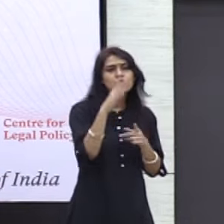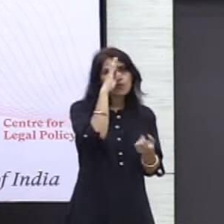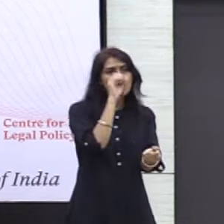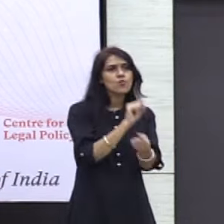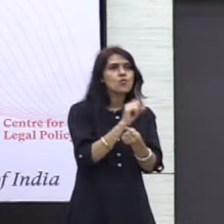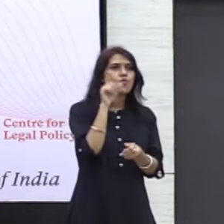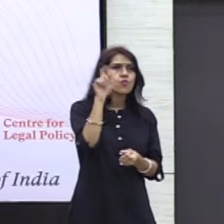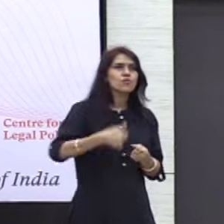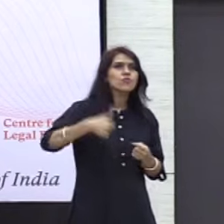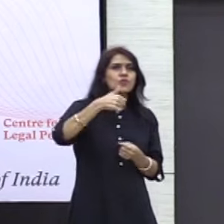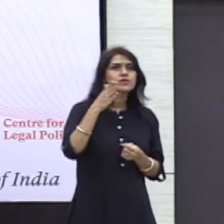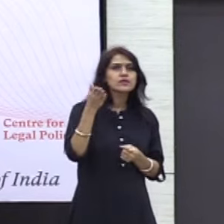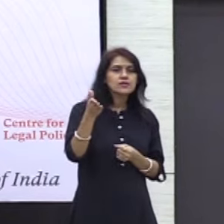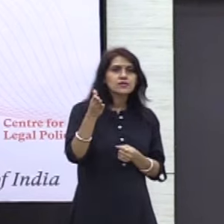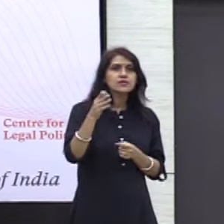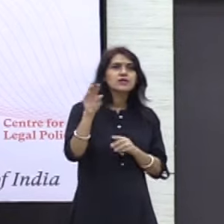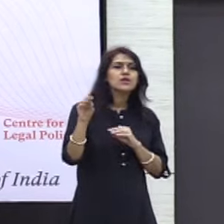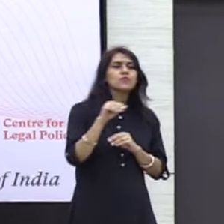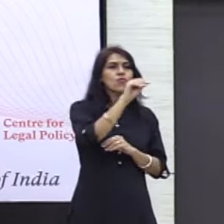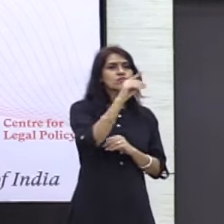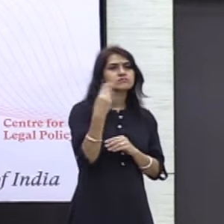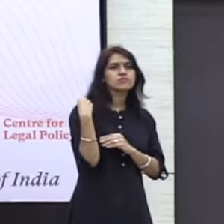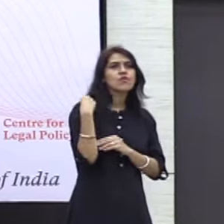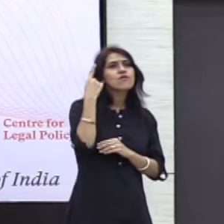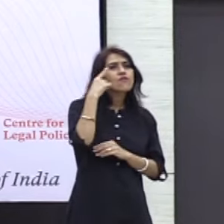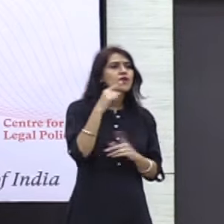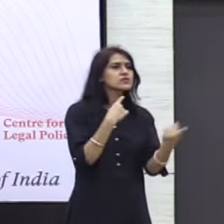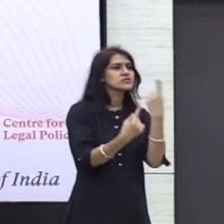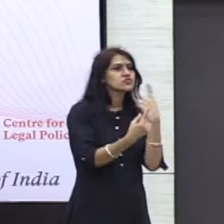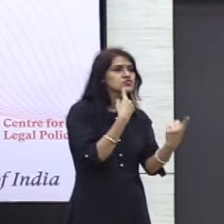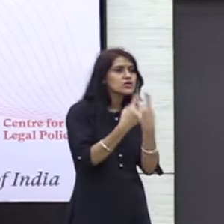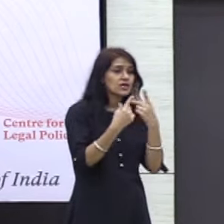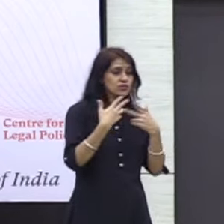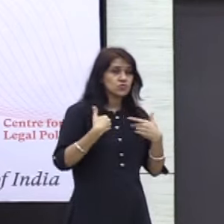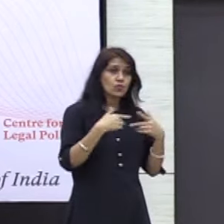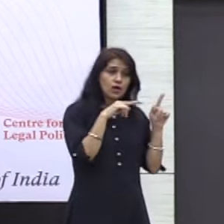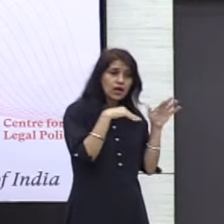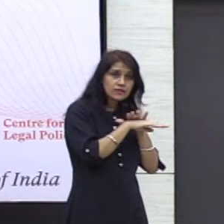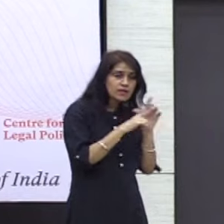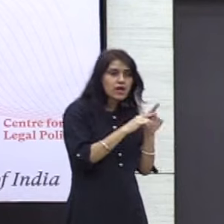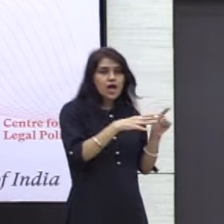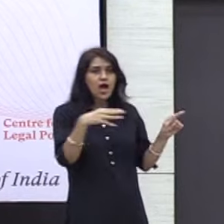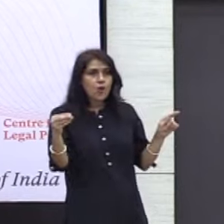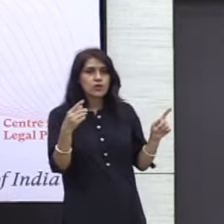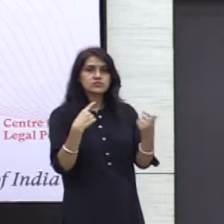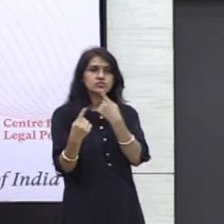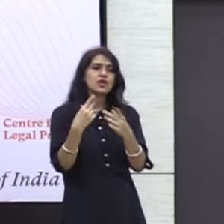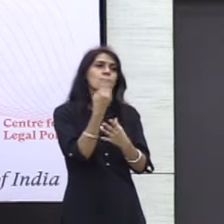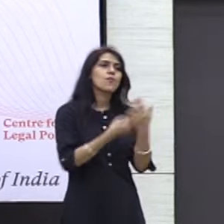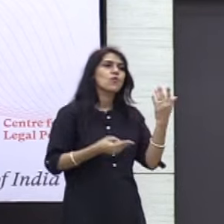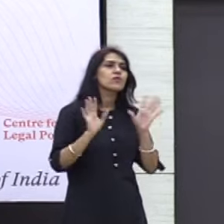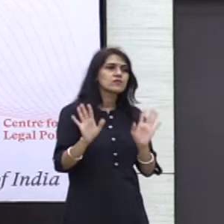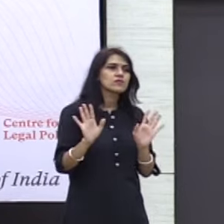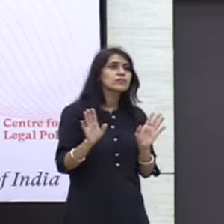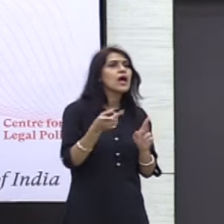officer, wants to move, investigate something outside the jurisdiction of the area, he will have to go to